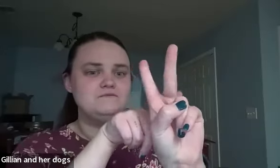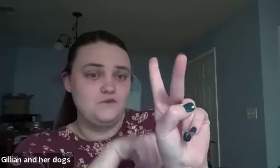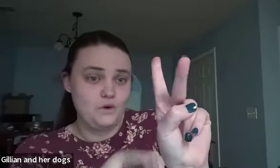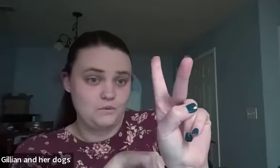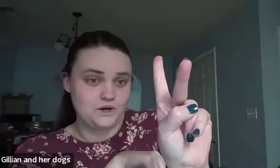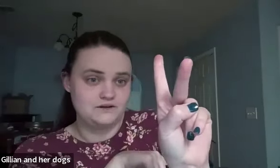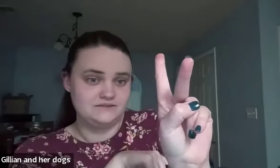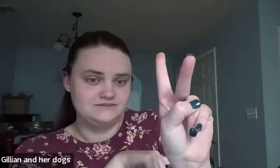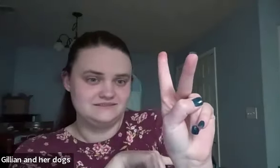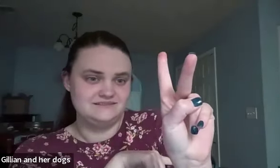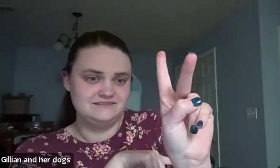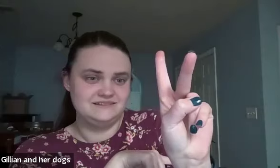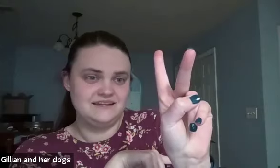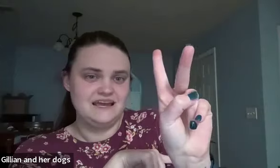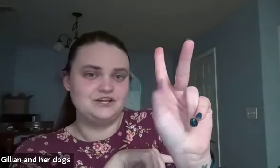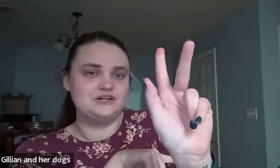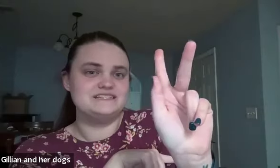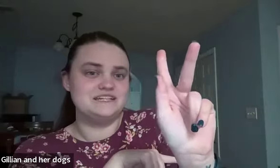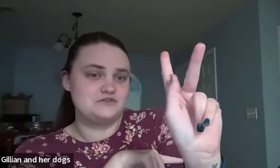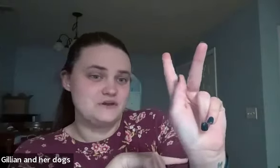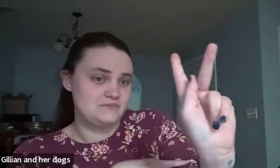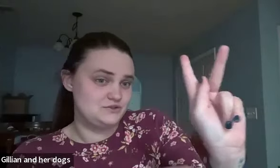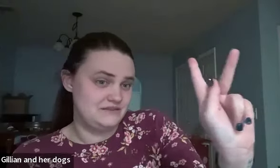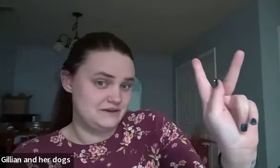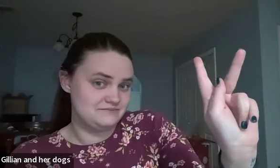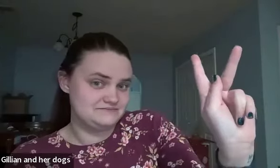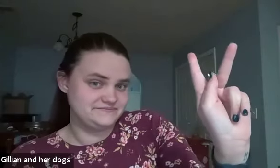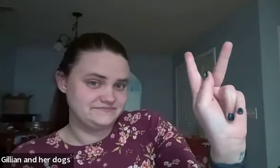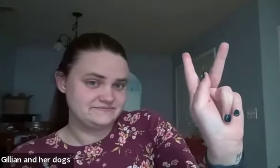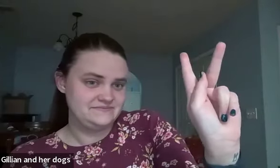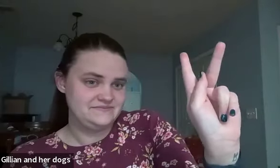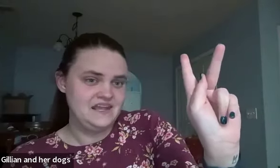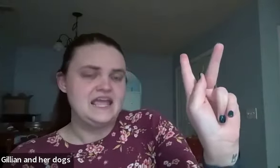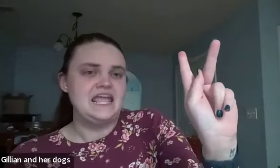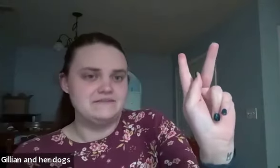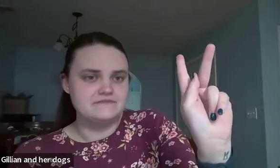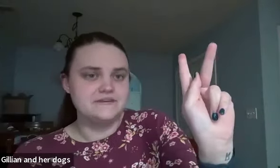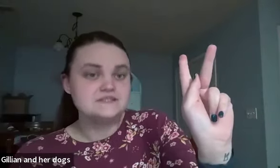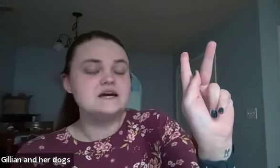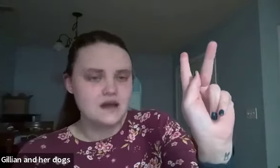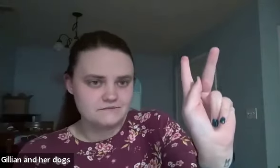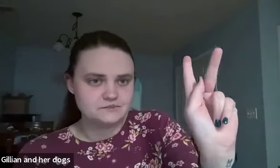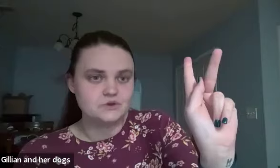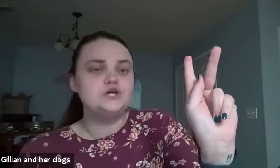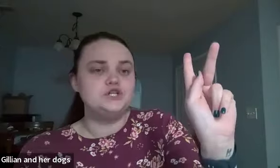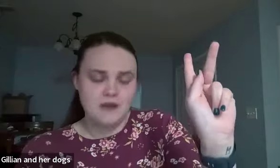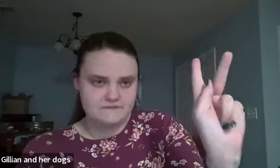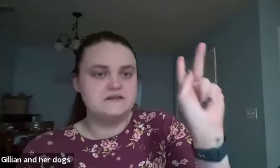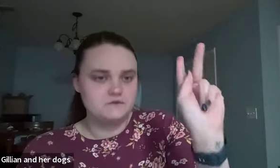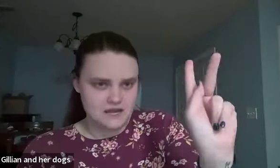come forward and you're gonna stick your thumb between them. If it feels uncomfortable, you have it in the